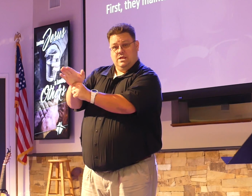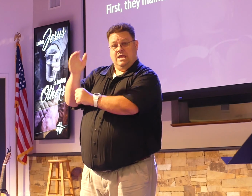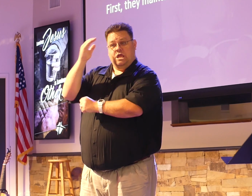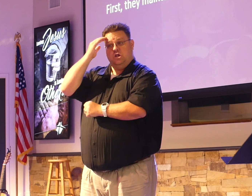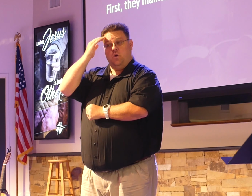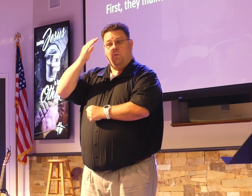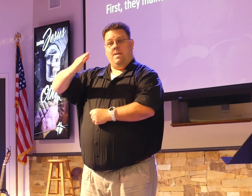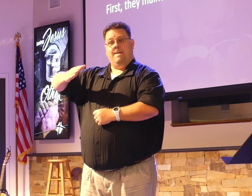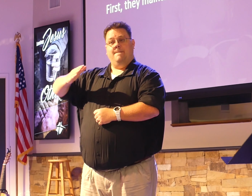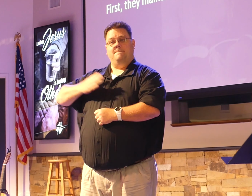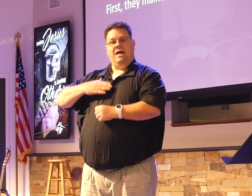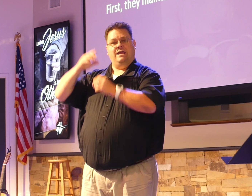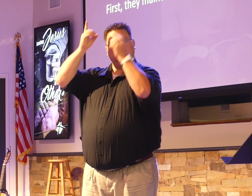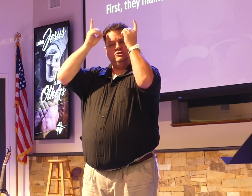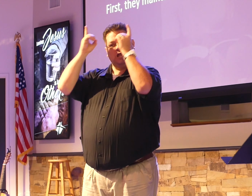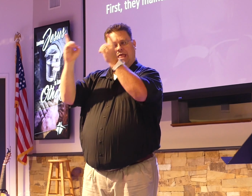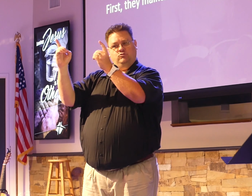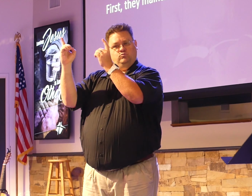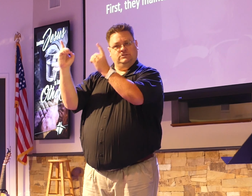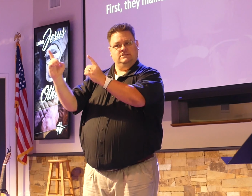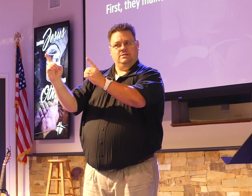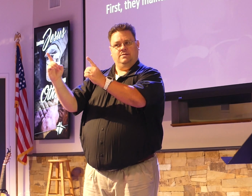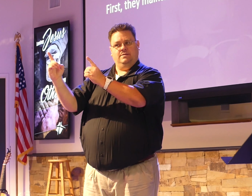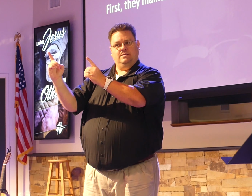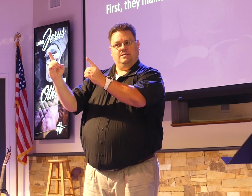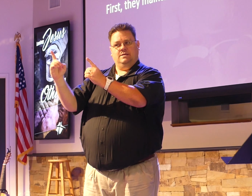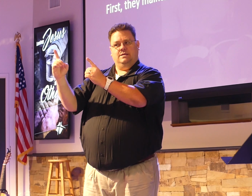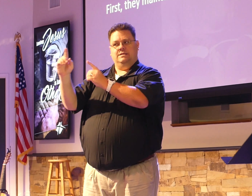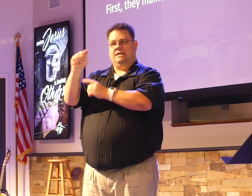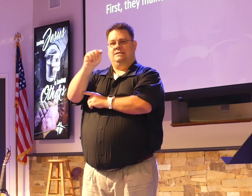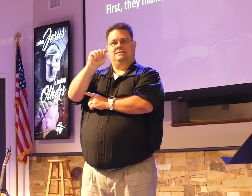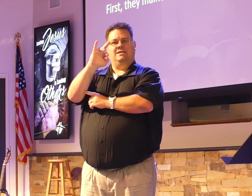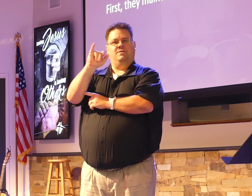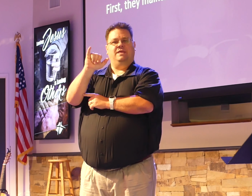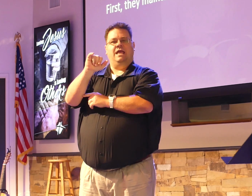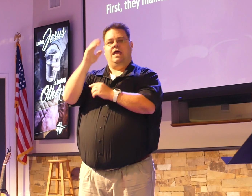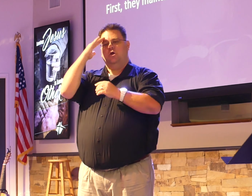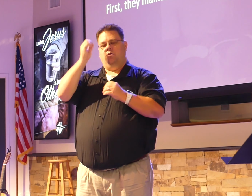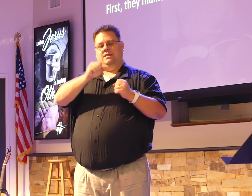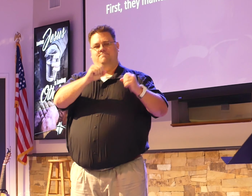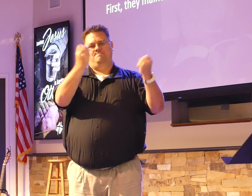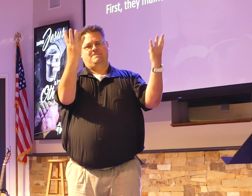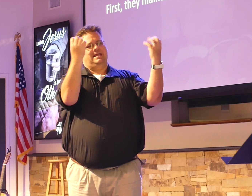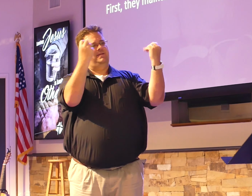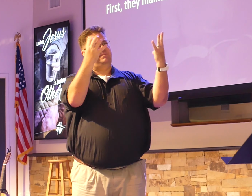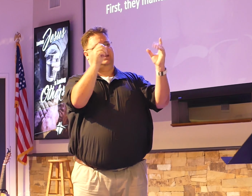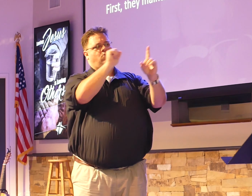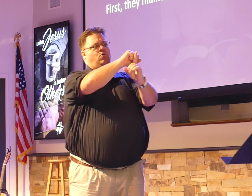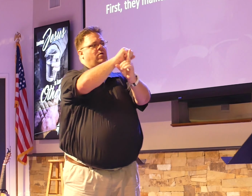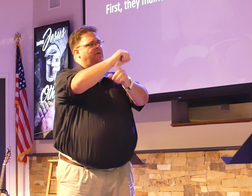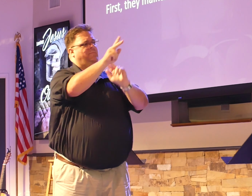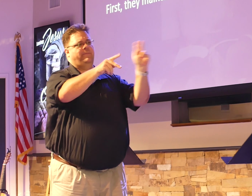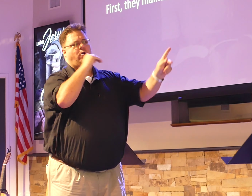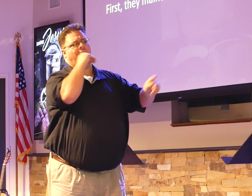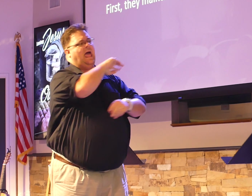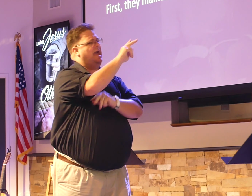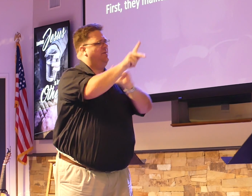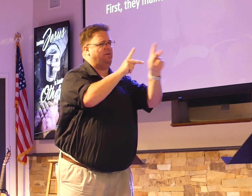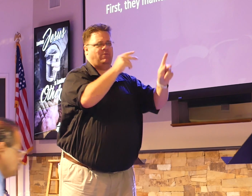doctrine. Timothy, I know there's a lot of charlatans. I know there's a lot of deceivers. I know there's a lot of scammers out